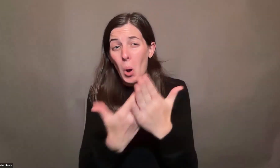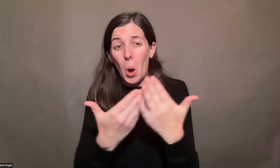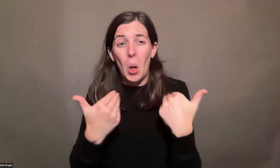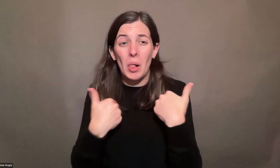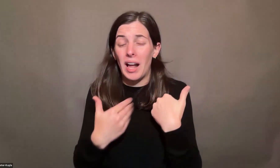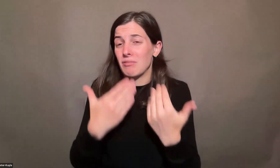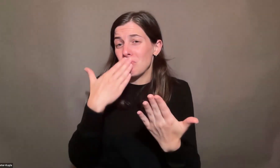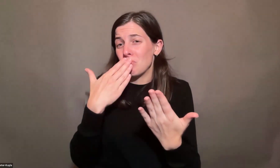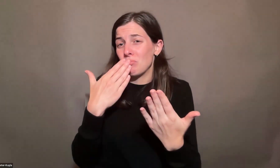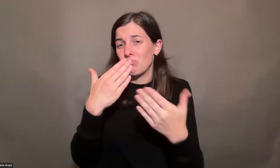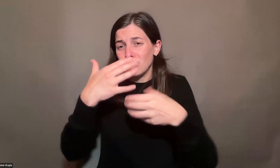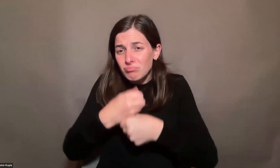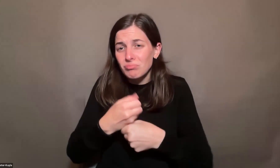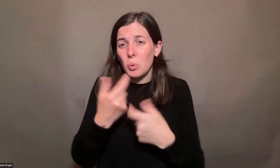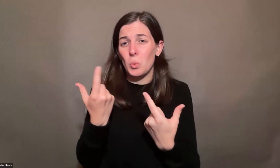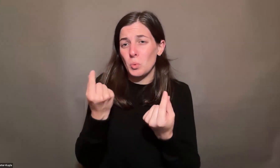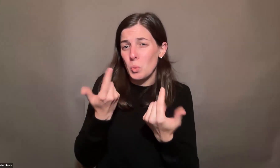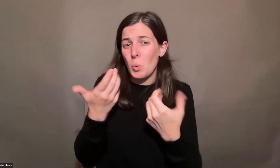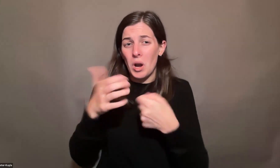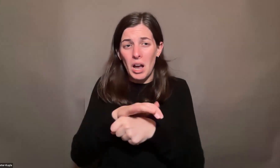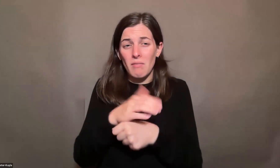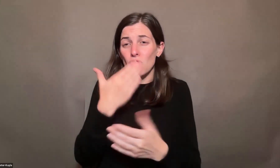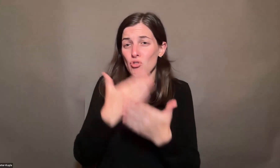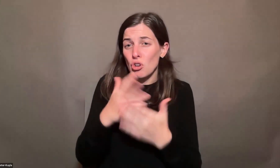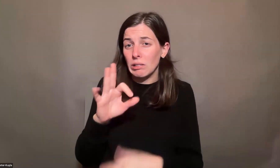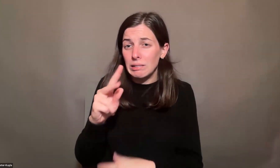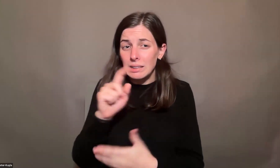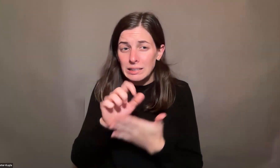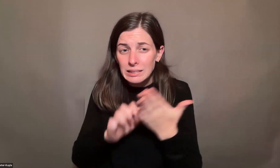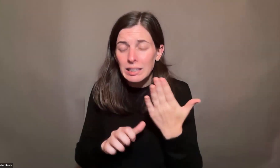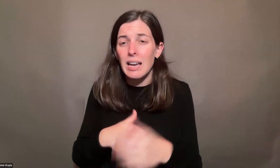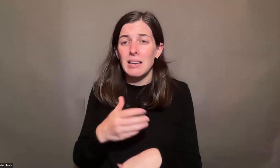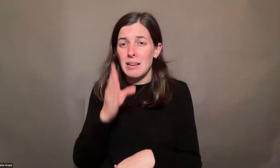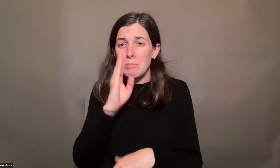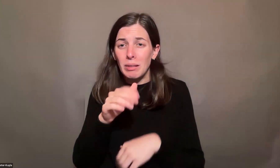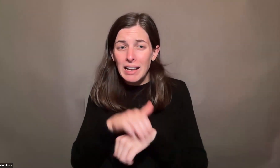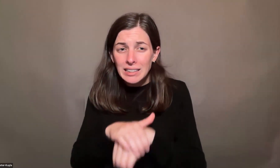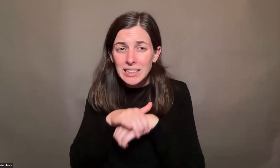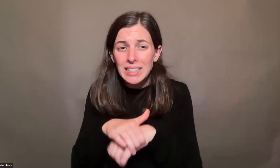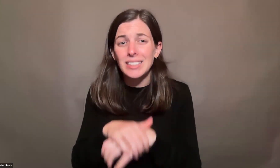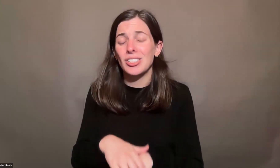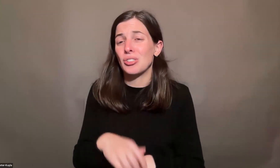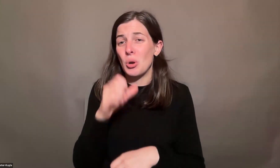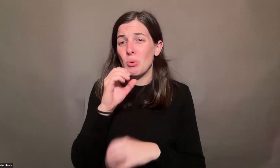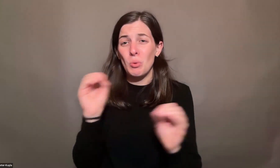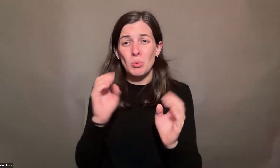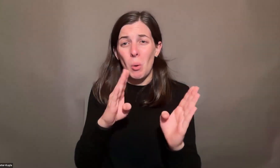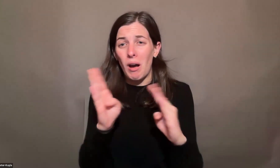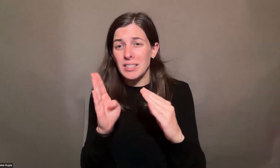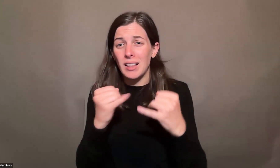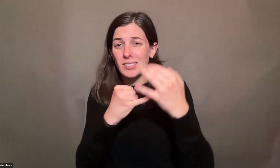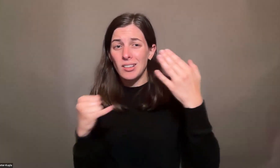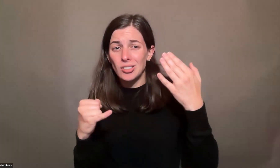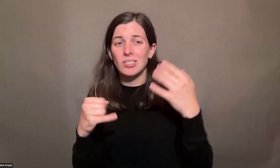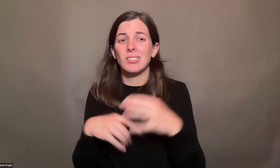in big amounts, and making sure you're checking your color contrast is all still really important, even if we haven't mentioned it specifically